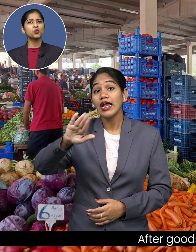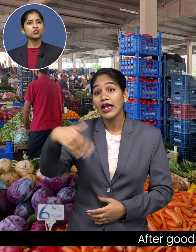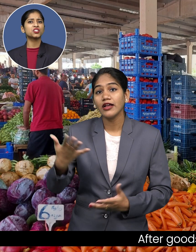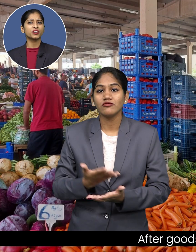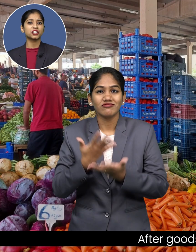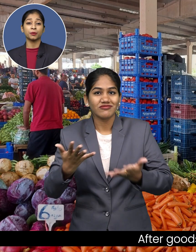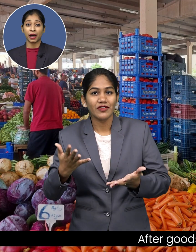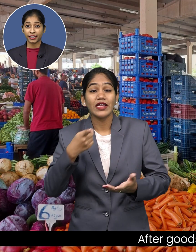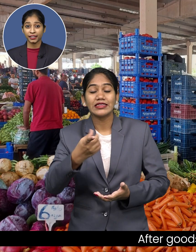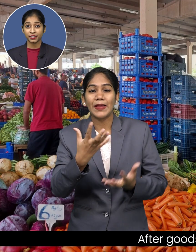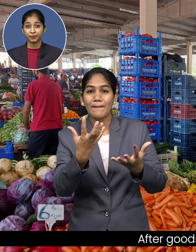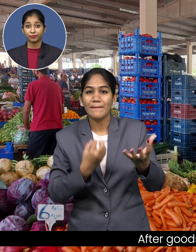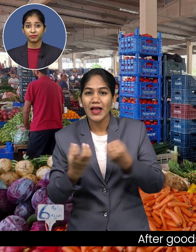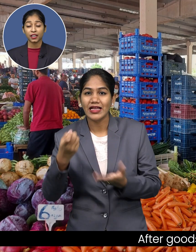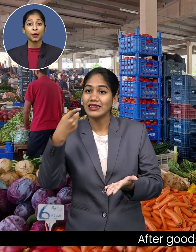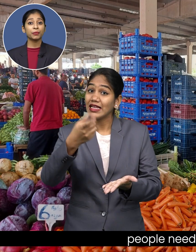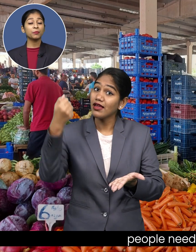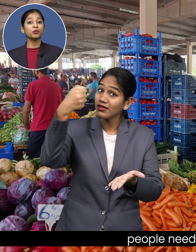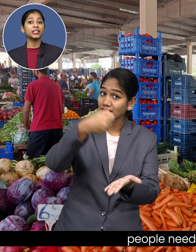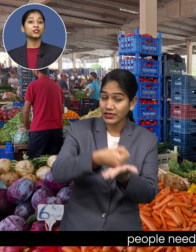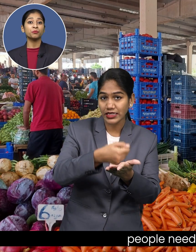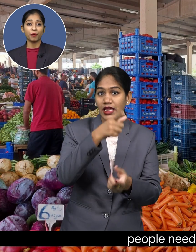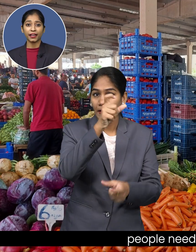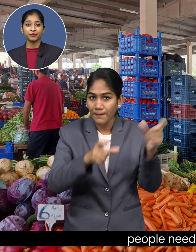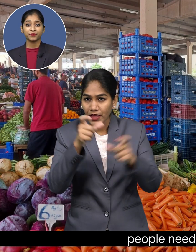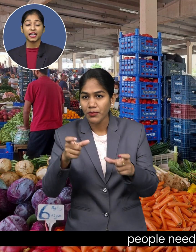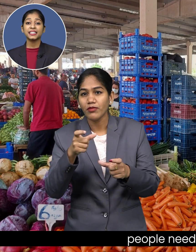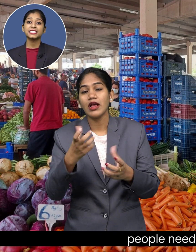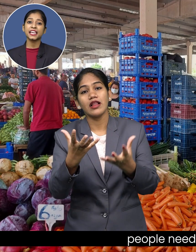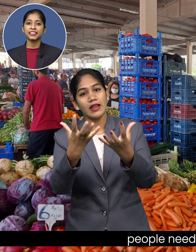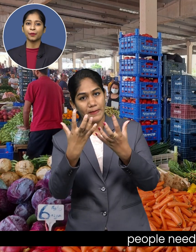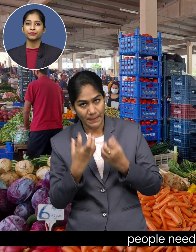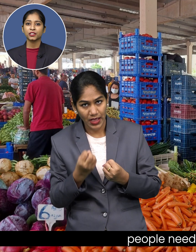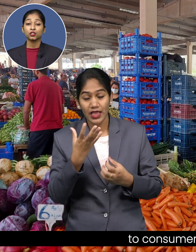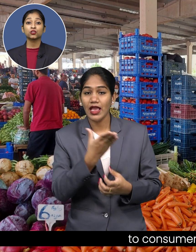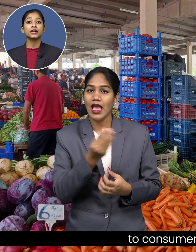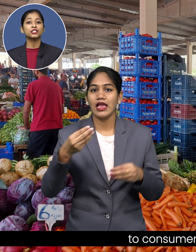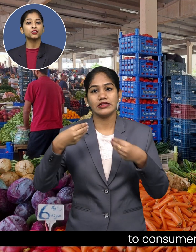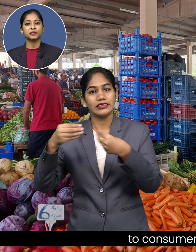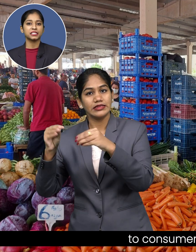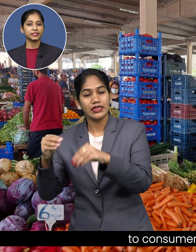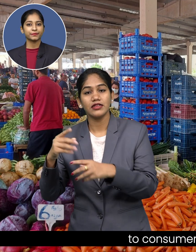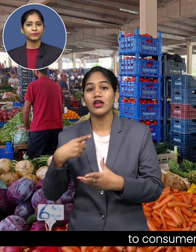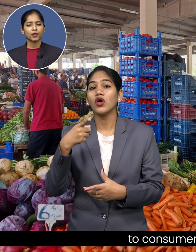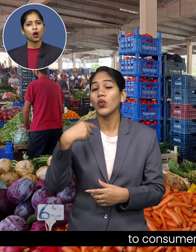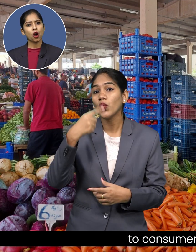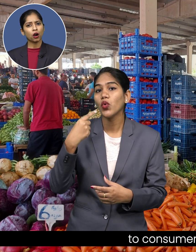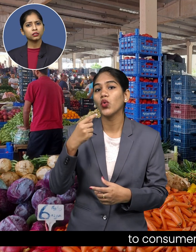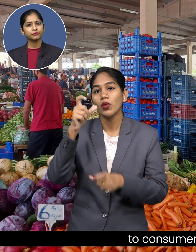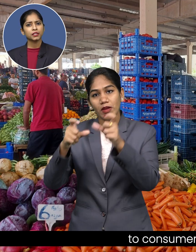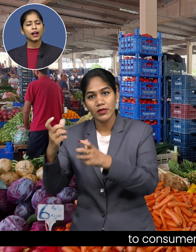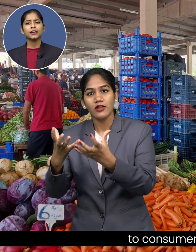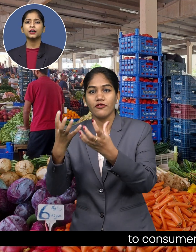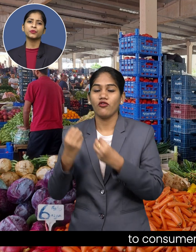After goods reach the market, people need to buy and sell them to consumers